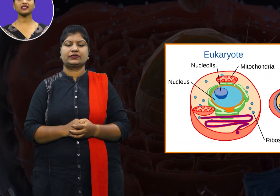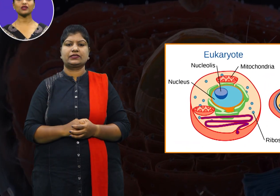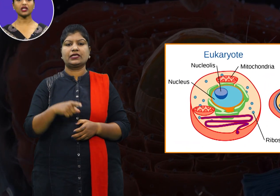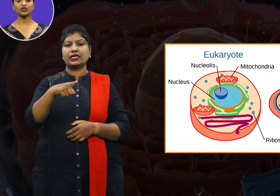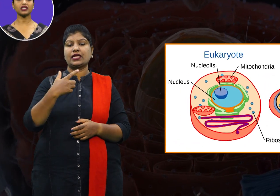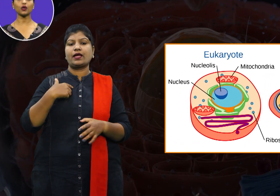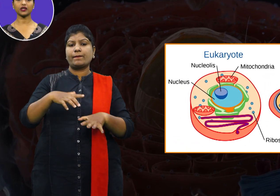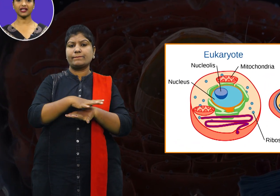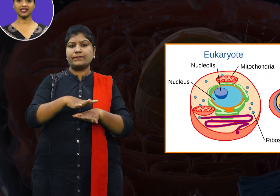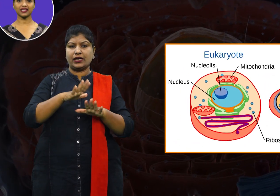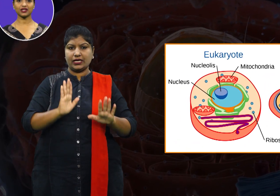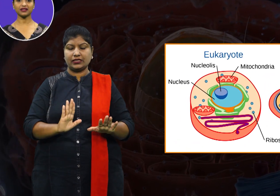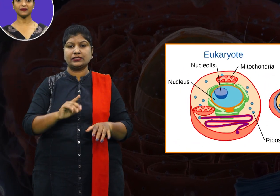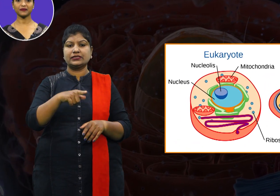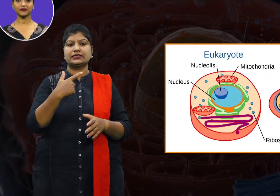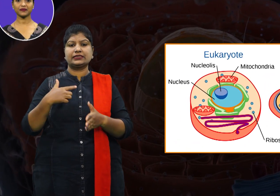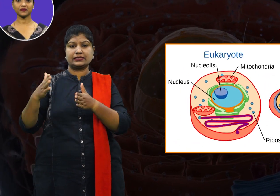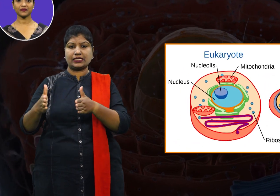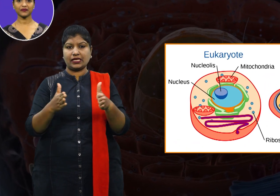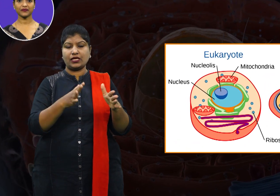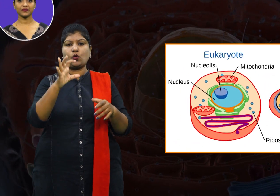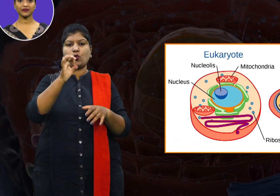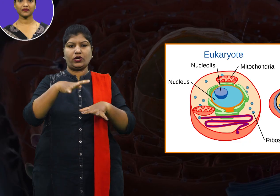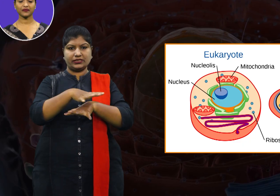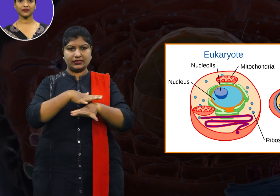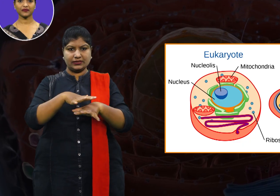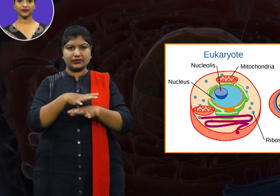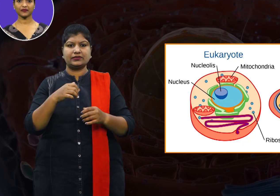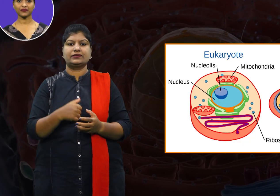Based on the structural organization,